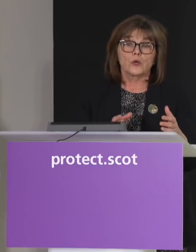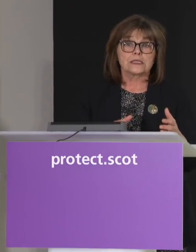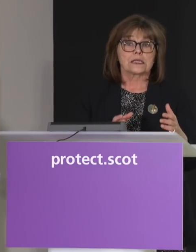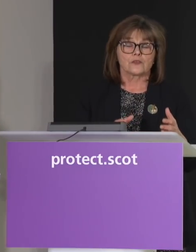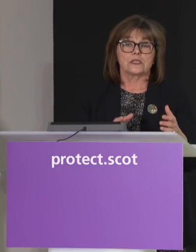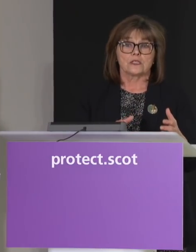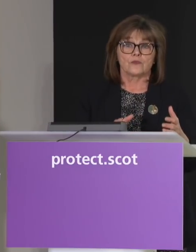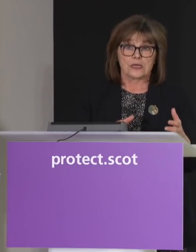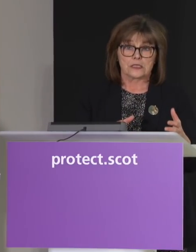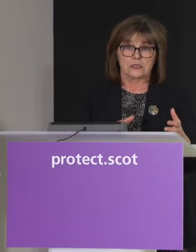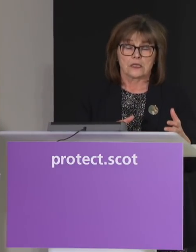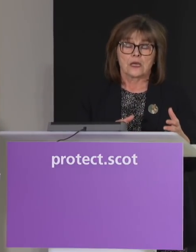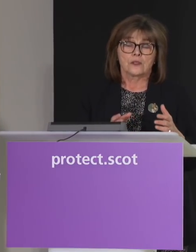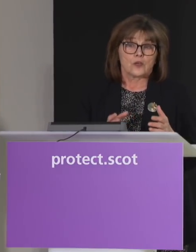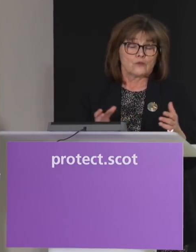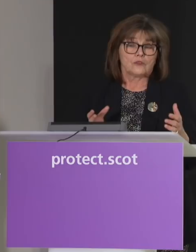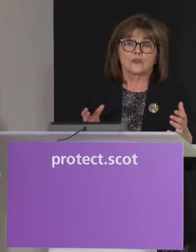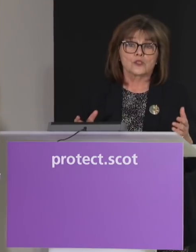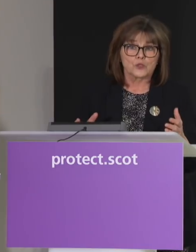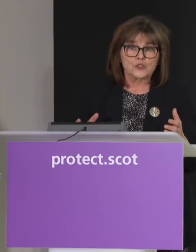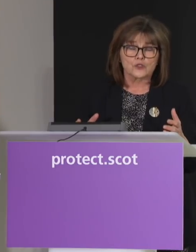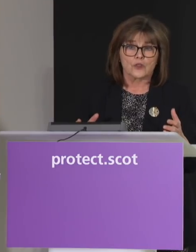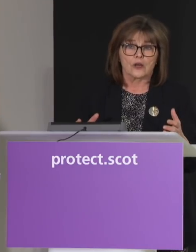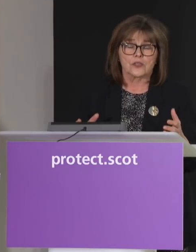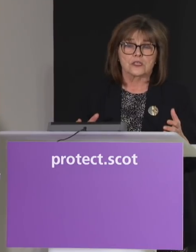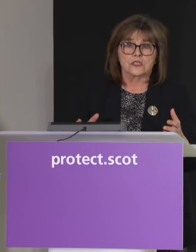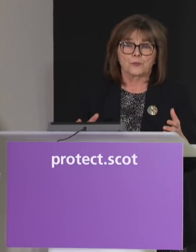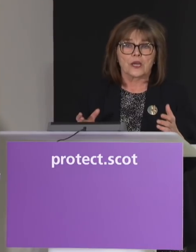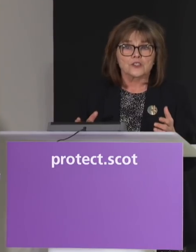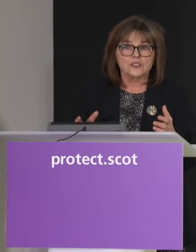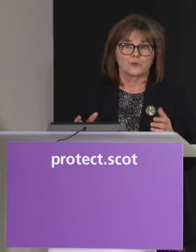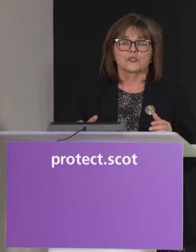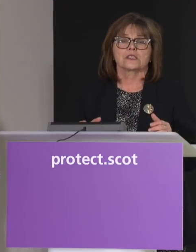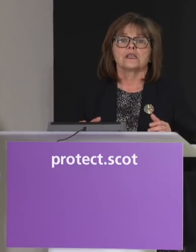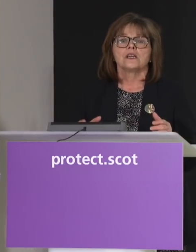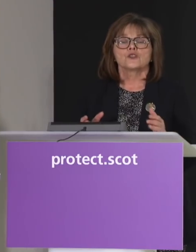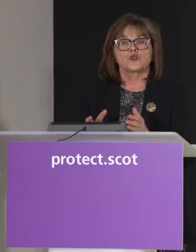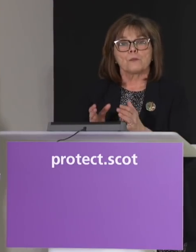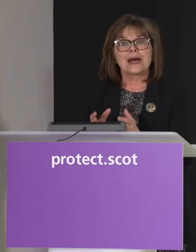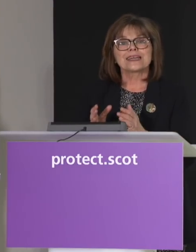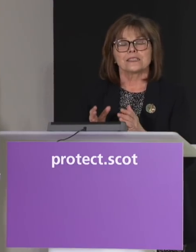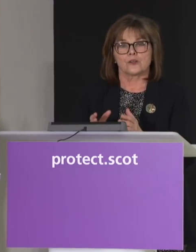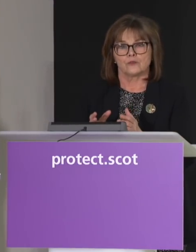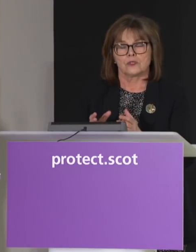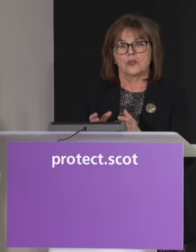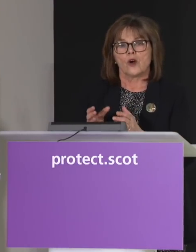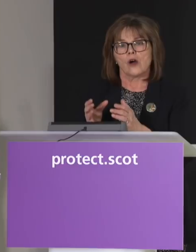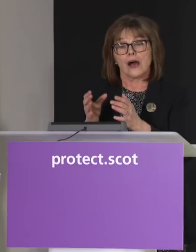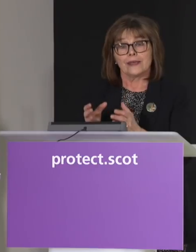would waste a great deal of vaccine. Now, none of us wants to do that. This is a precious commodity. So the packing